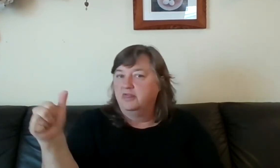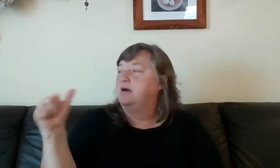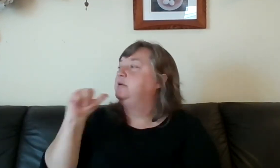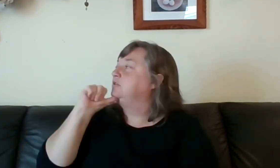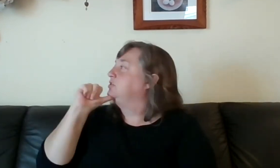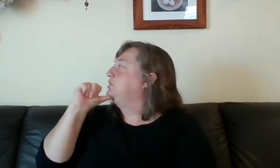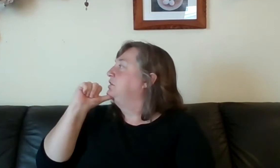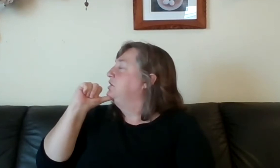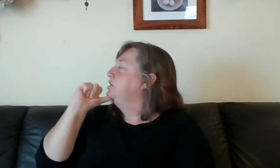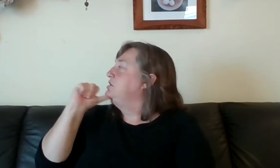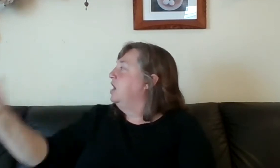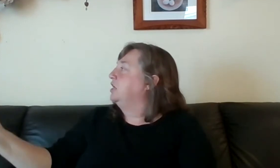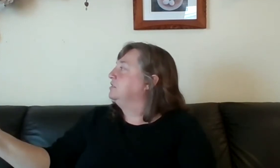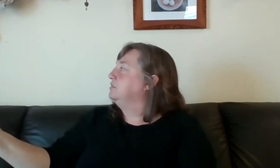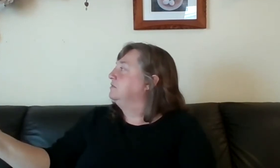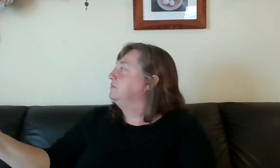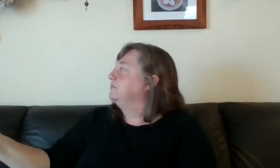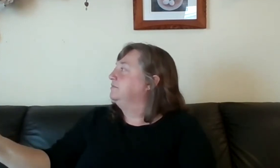Thumb on your chin, not.